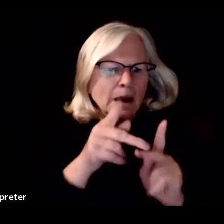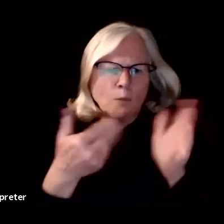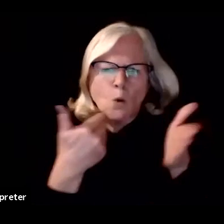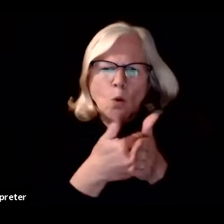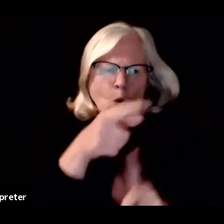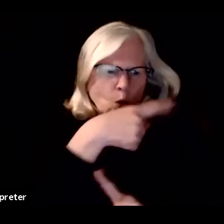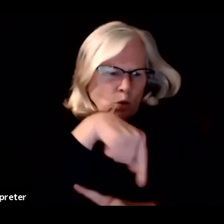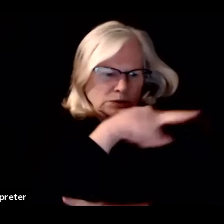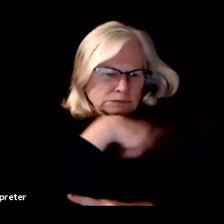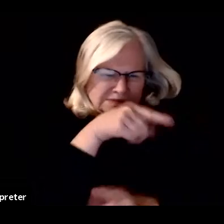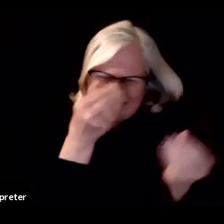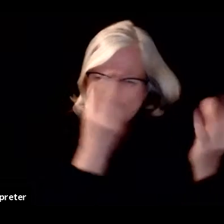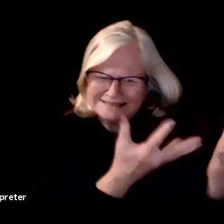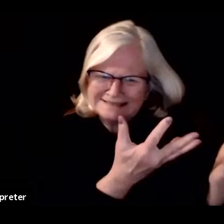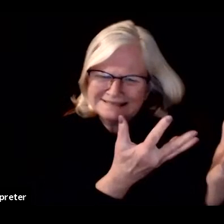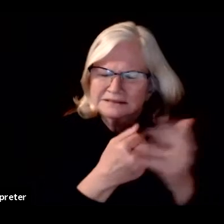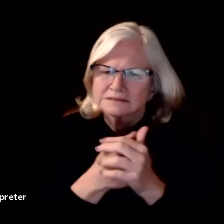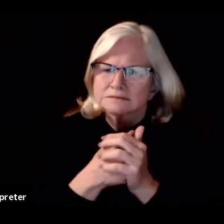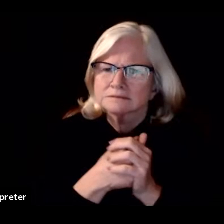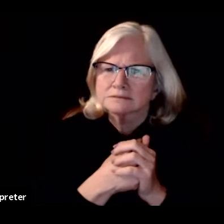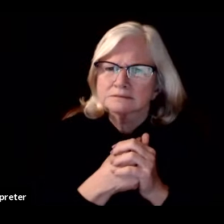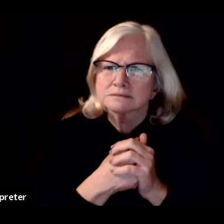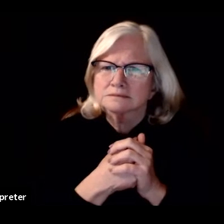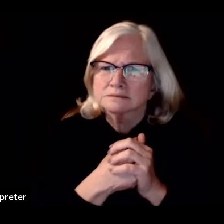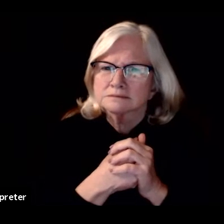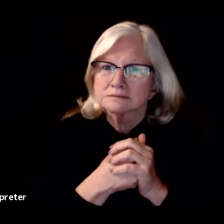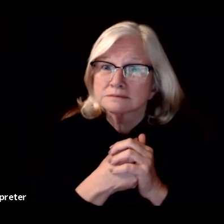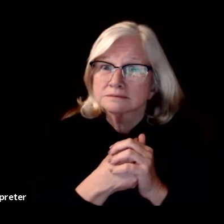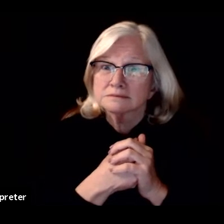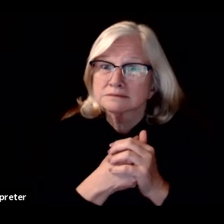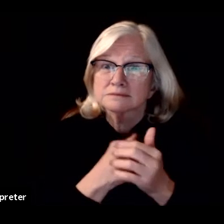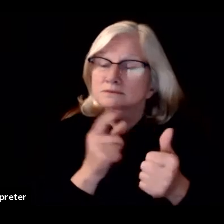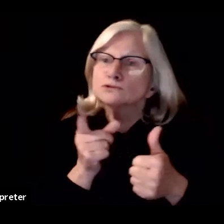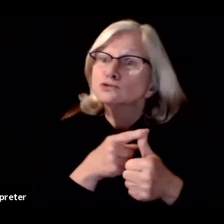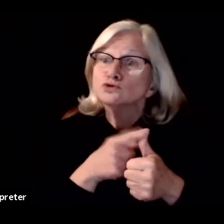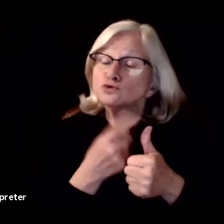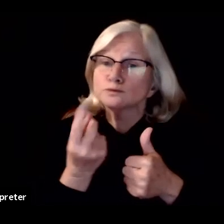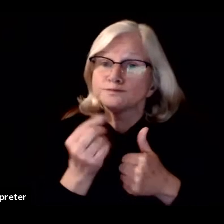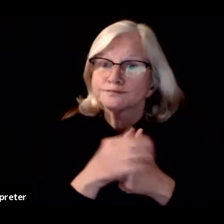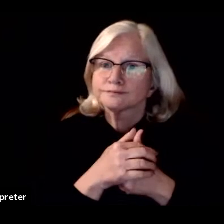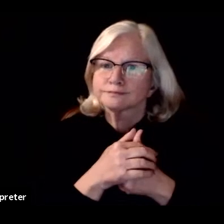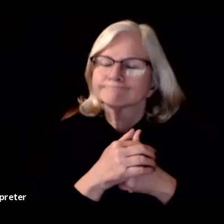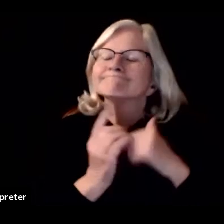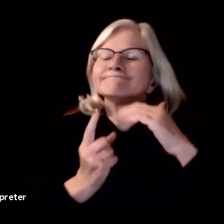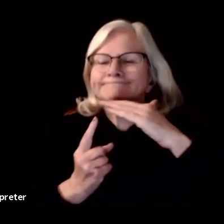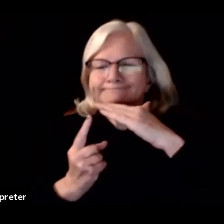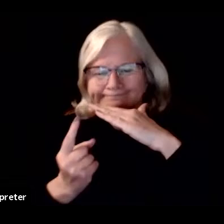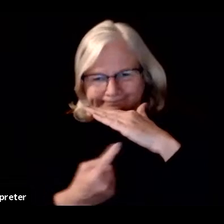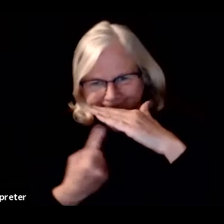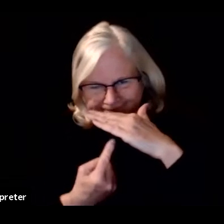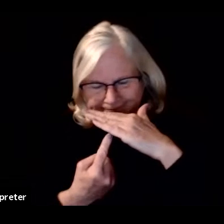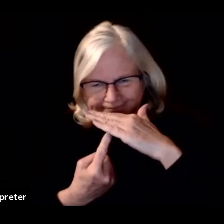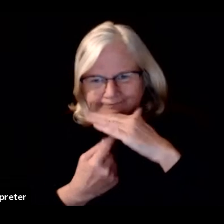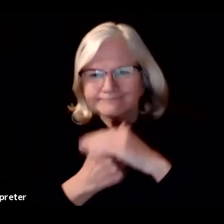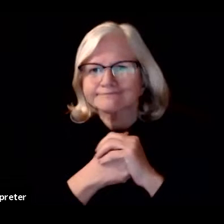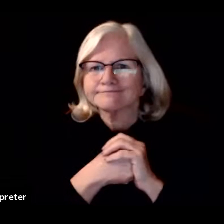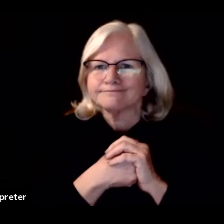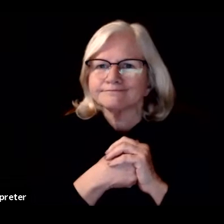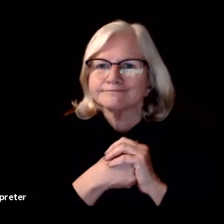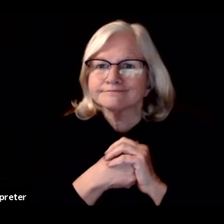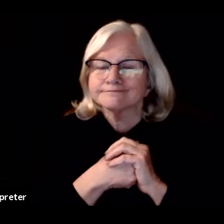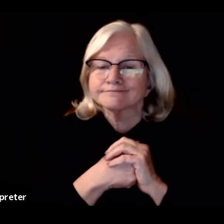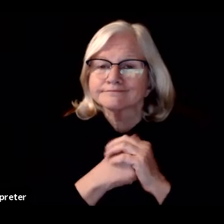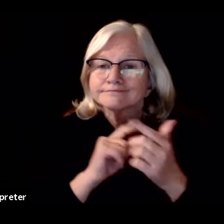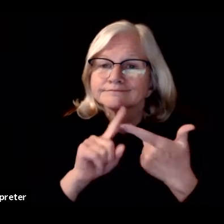all, isolate yourself. And if you've gone in for testing because you're symptomatic, we would ask that you're isolating